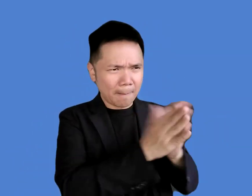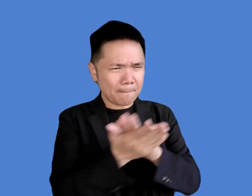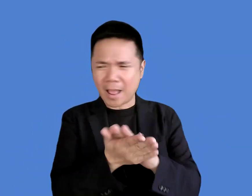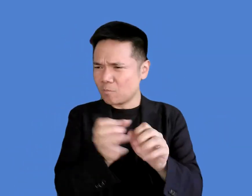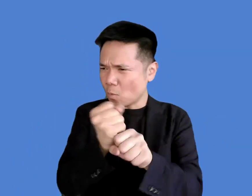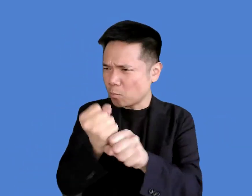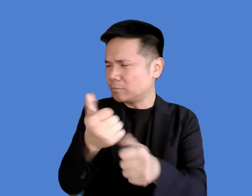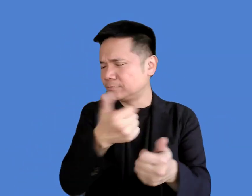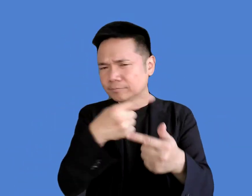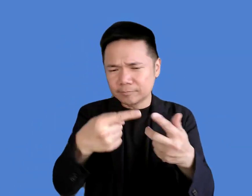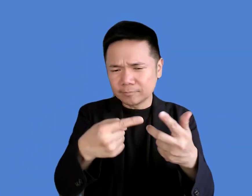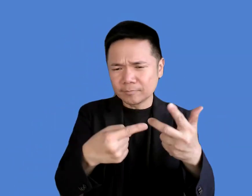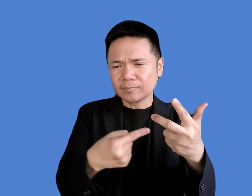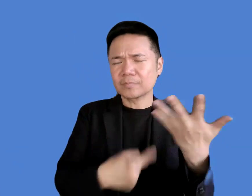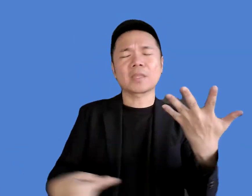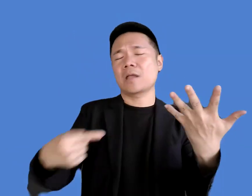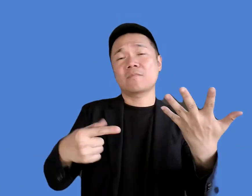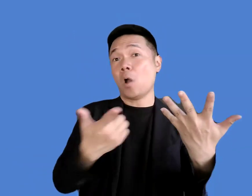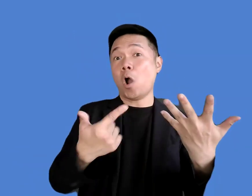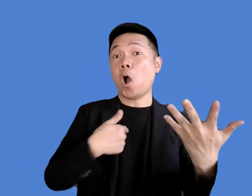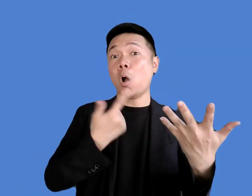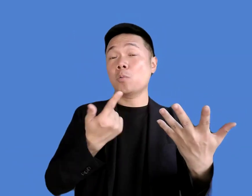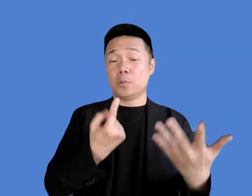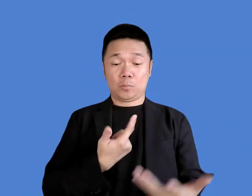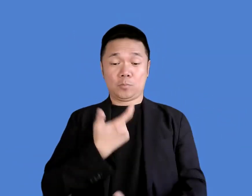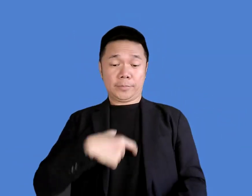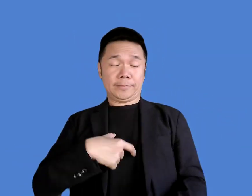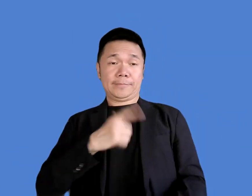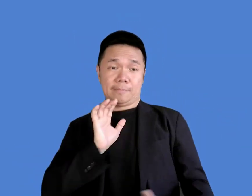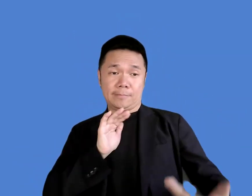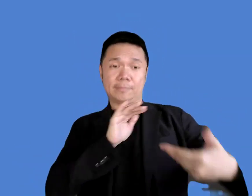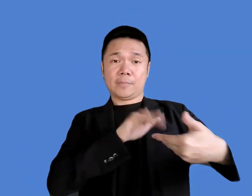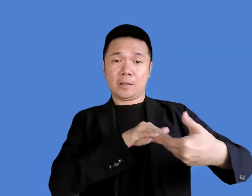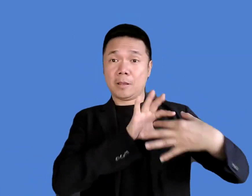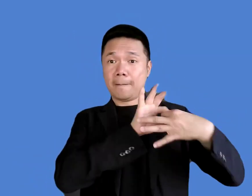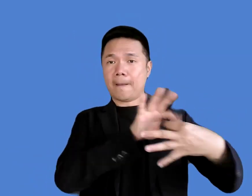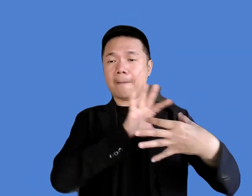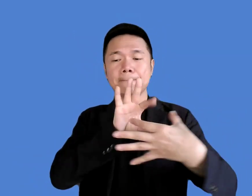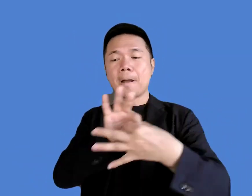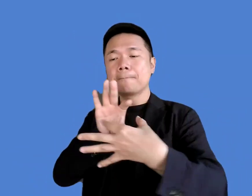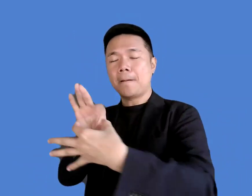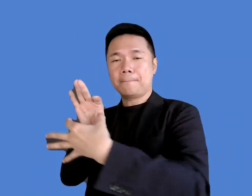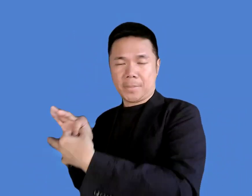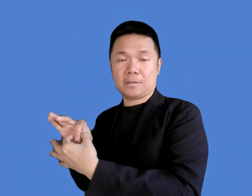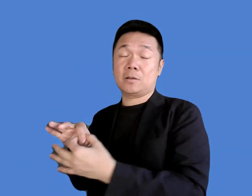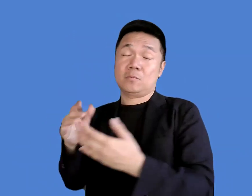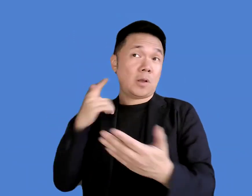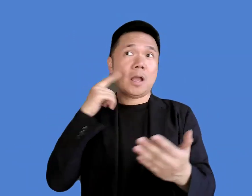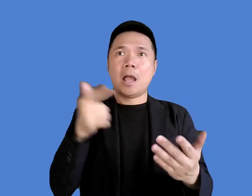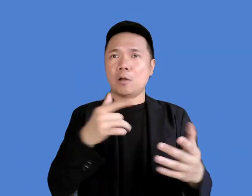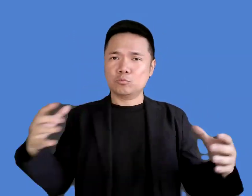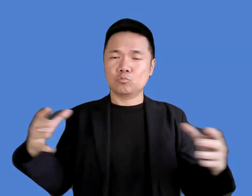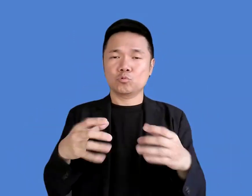actions that we are really excited to co-create with all of you and with other different types of partners, bringing together the